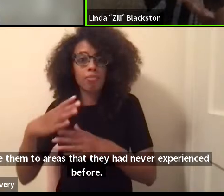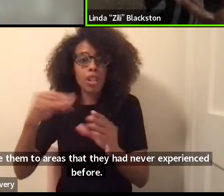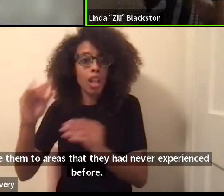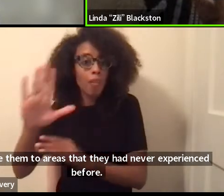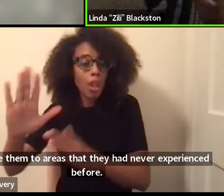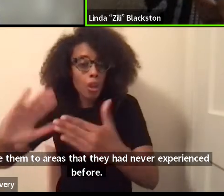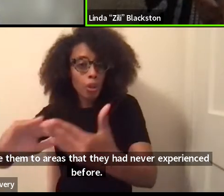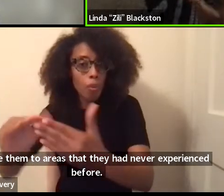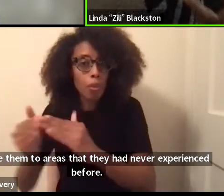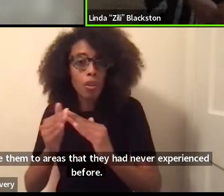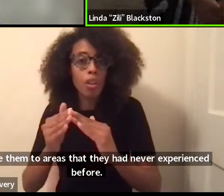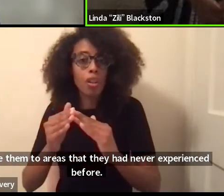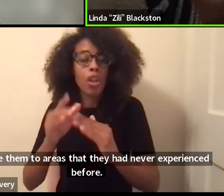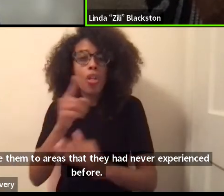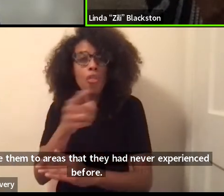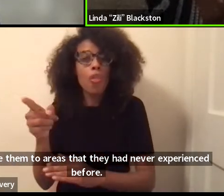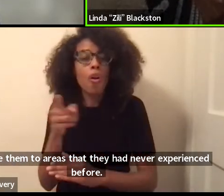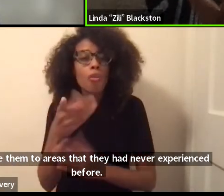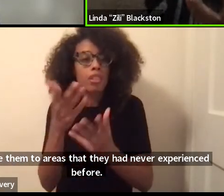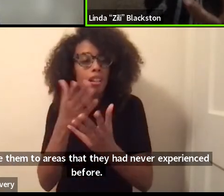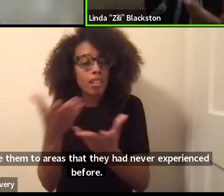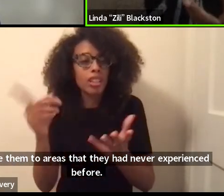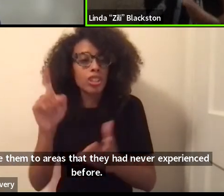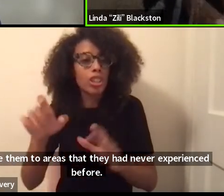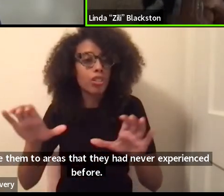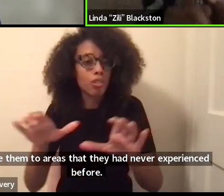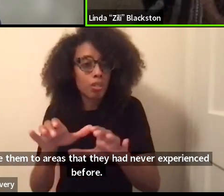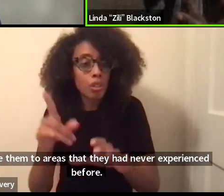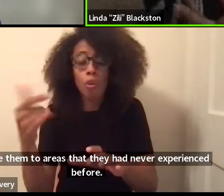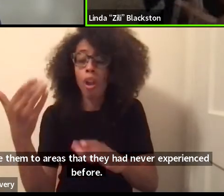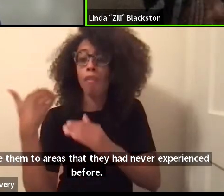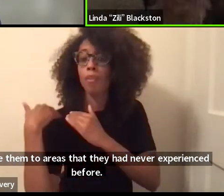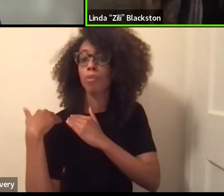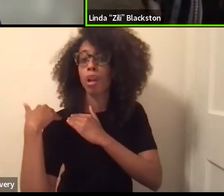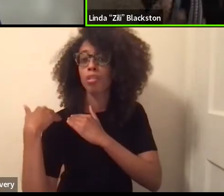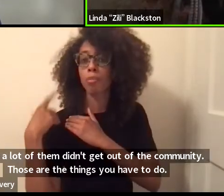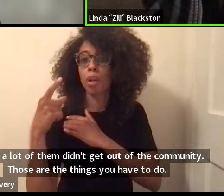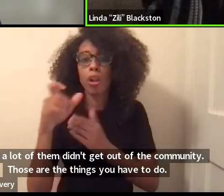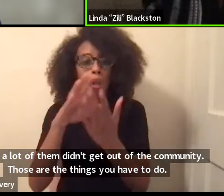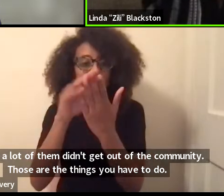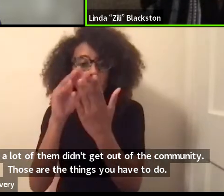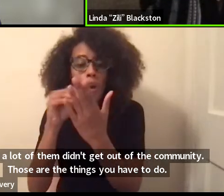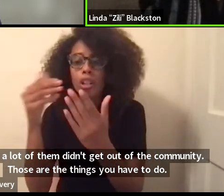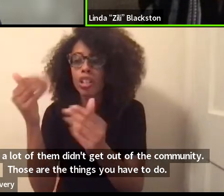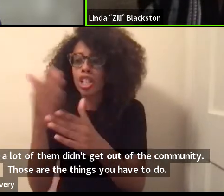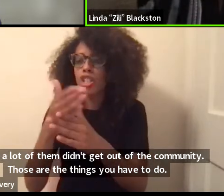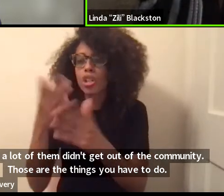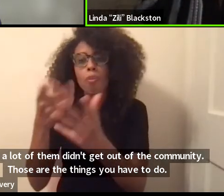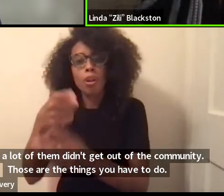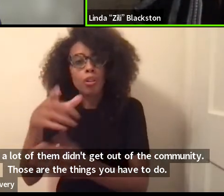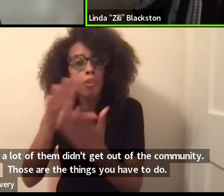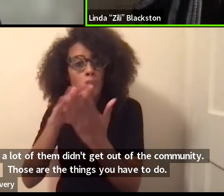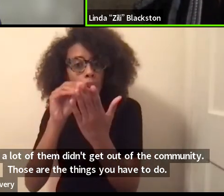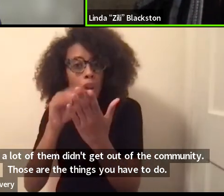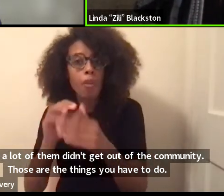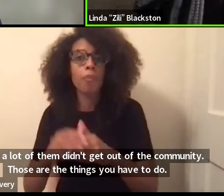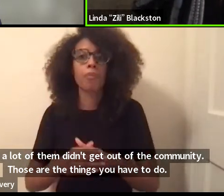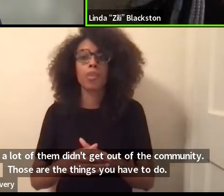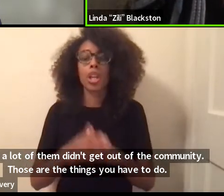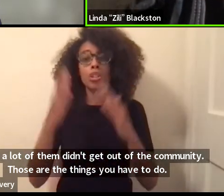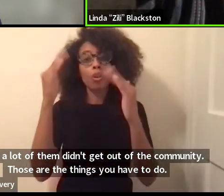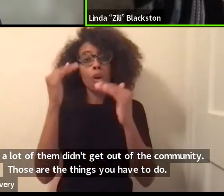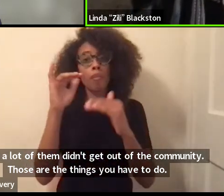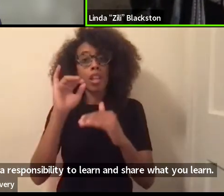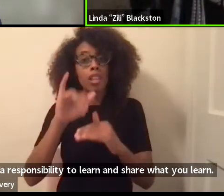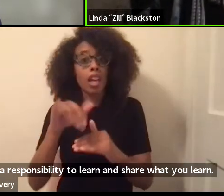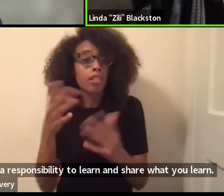are the things that you have to do. You have a responsibility to learn and to share what you learn. So hopefully that's what you